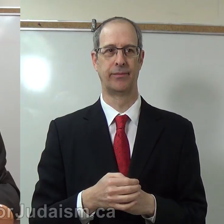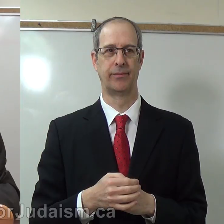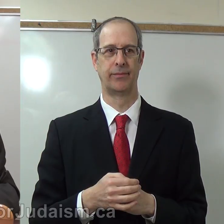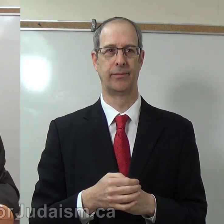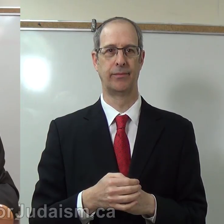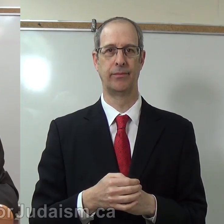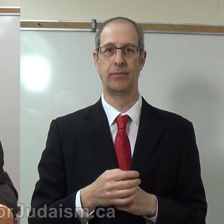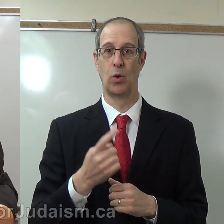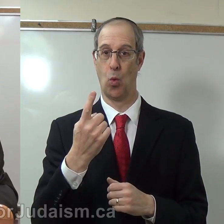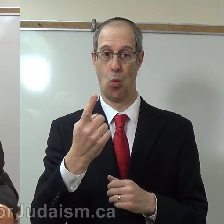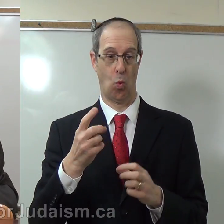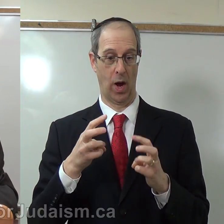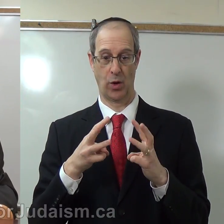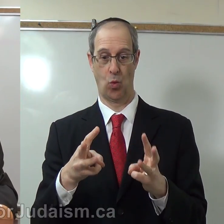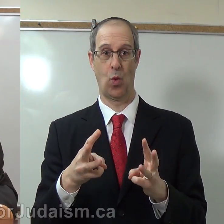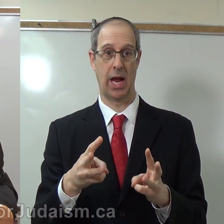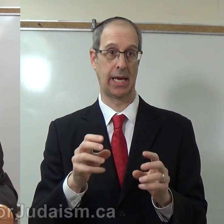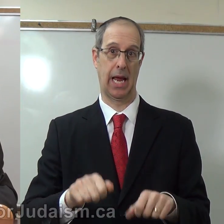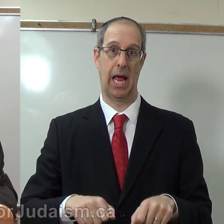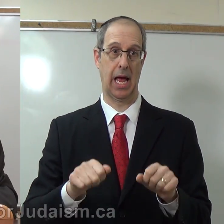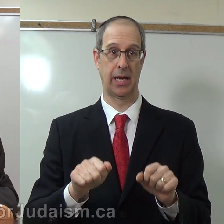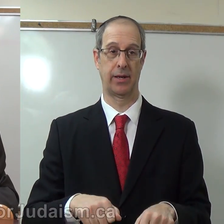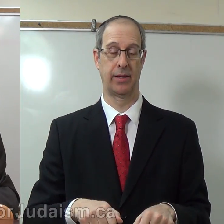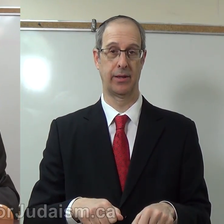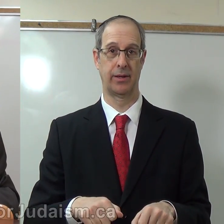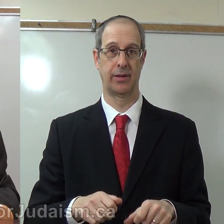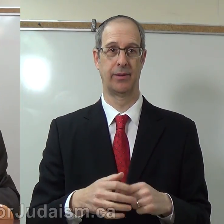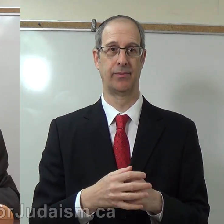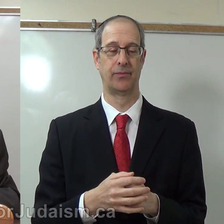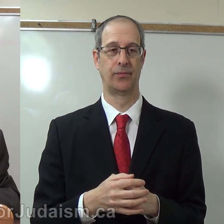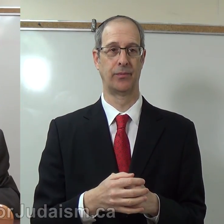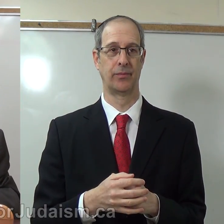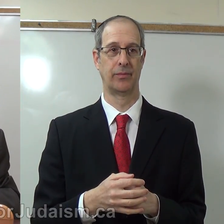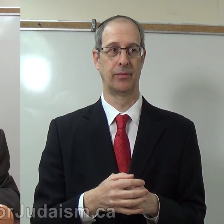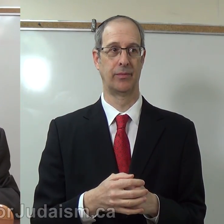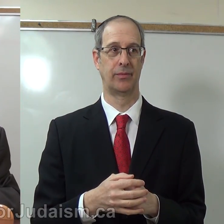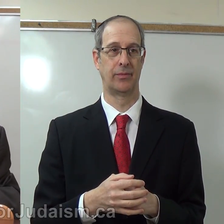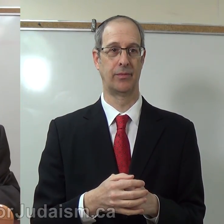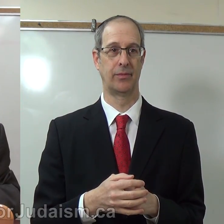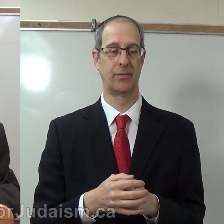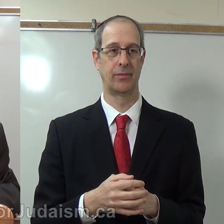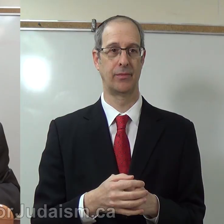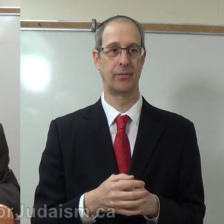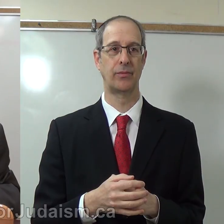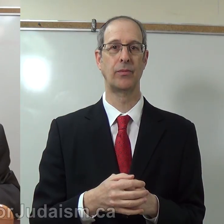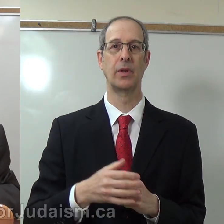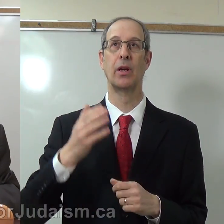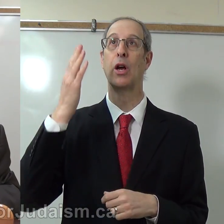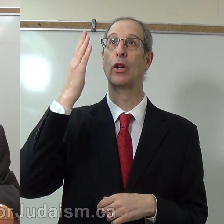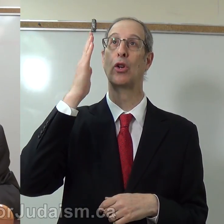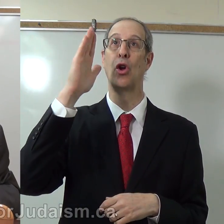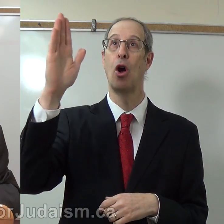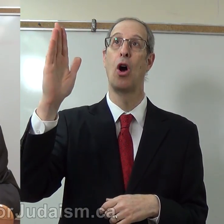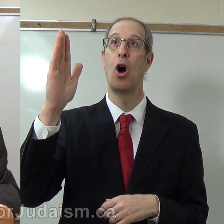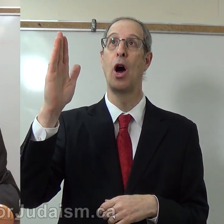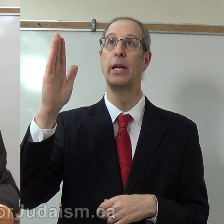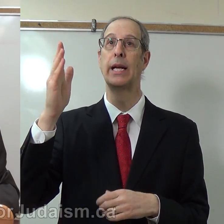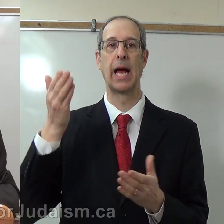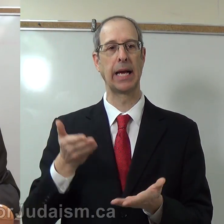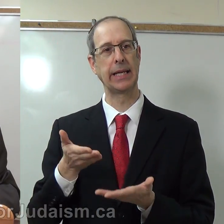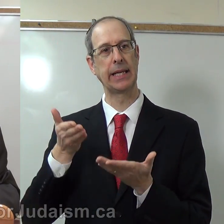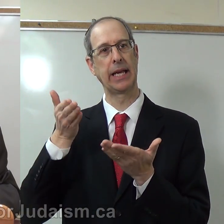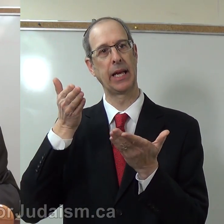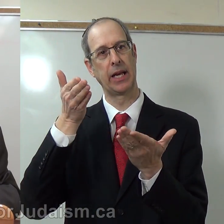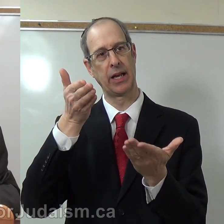one of the ways we can do this is God is a giver